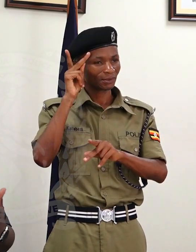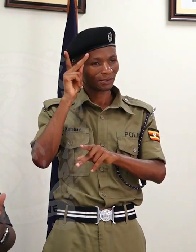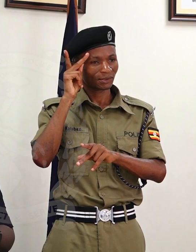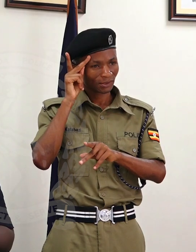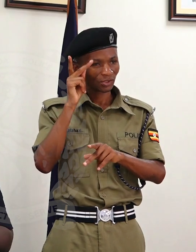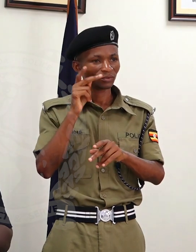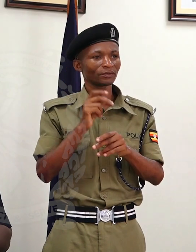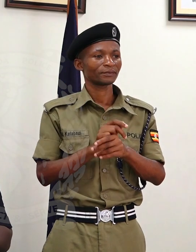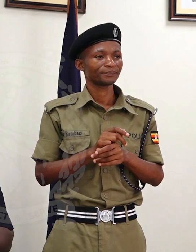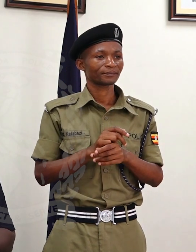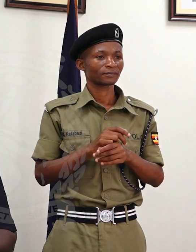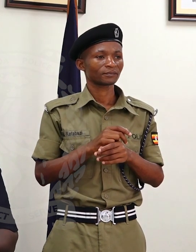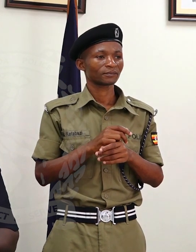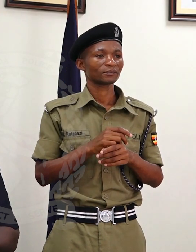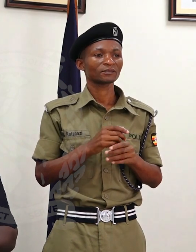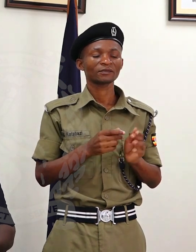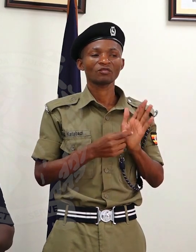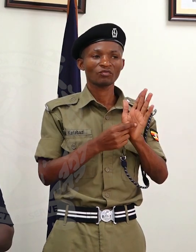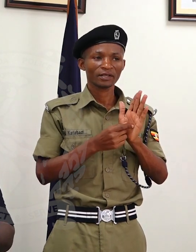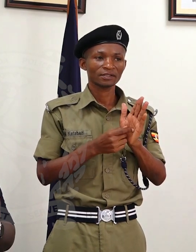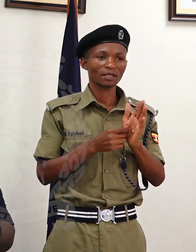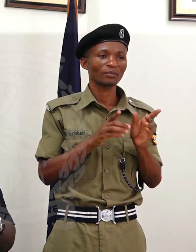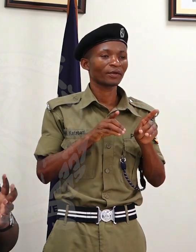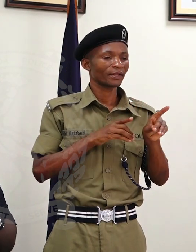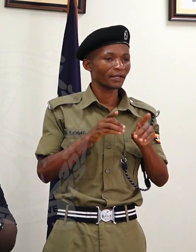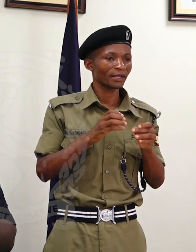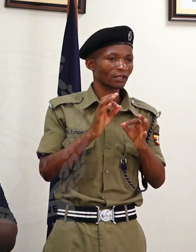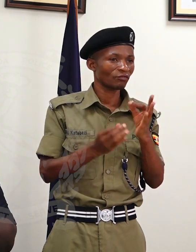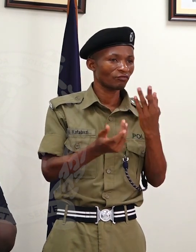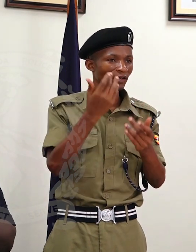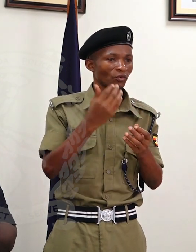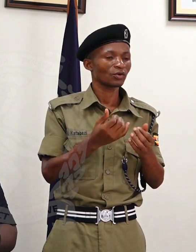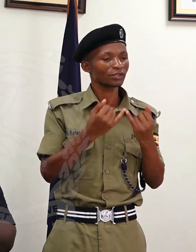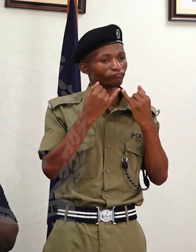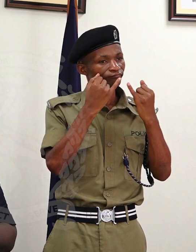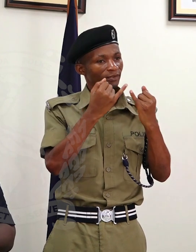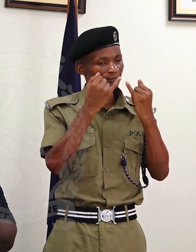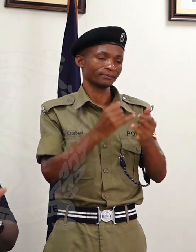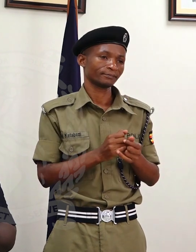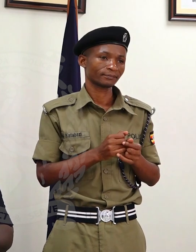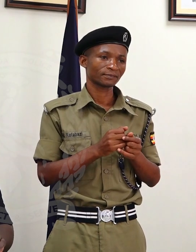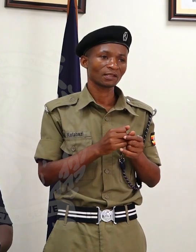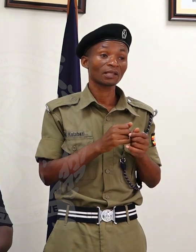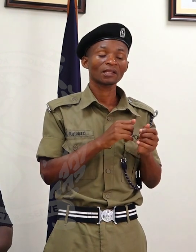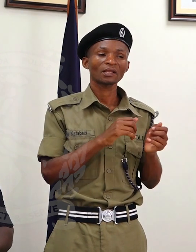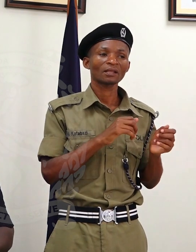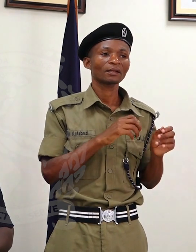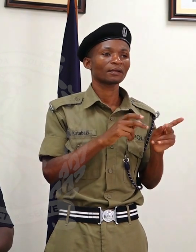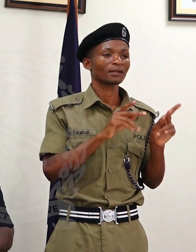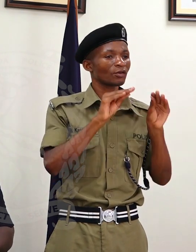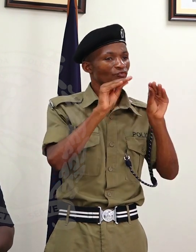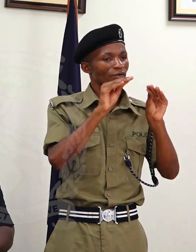like the way the director Fire was indicating. Those practical scenarios are very, very important in